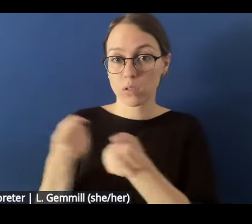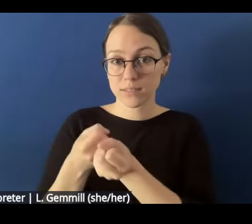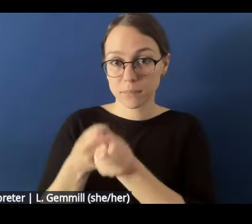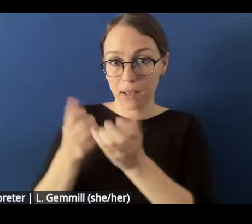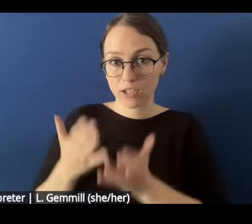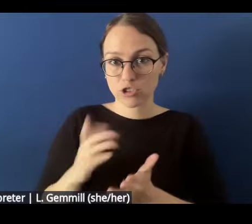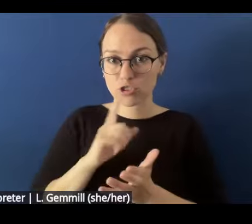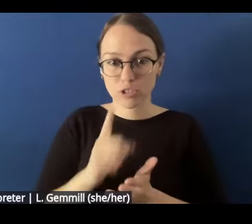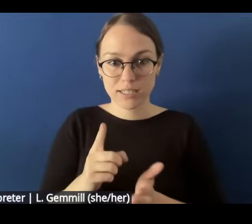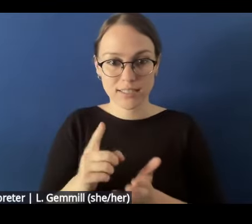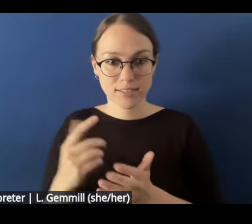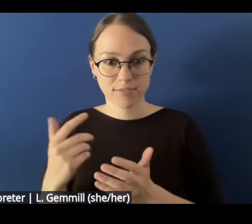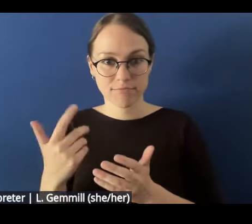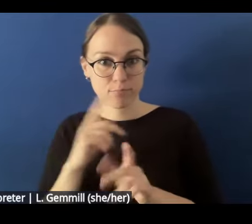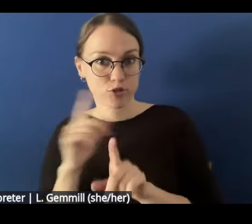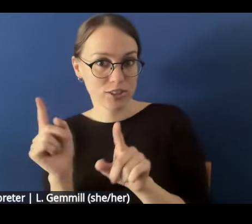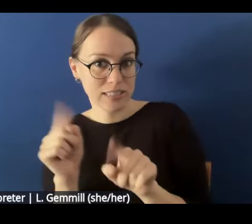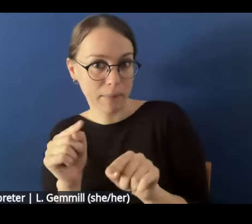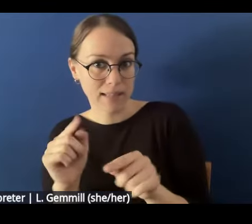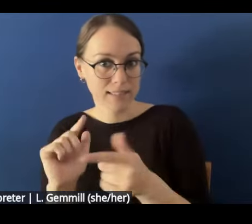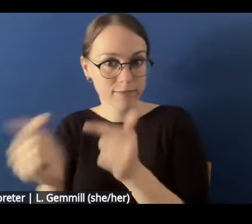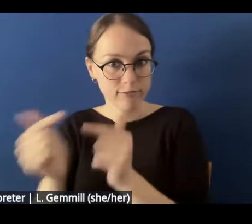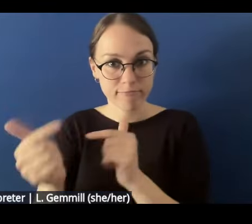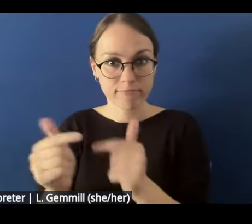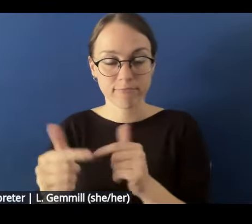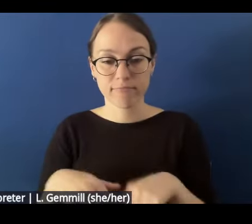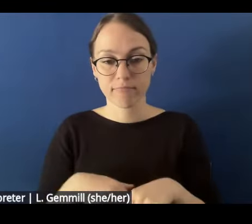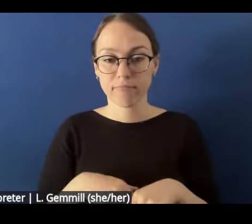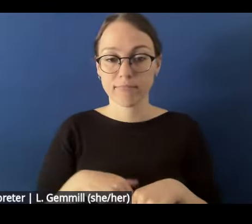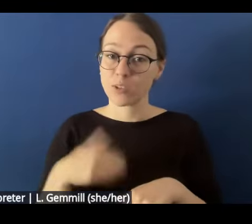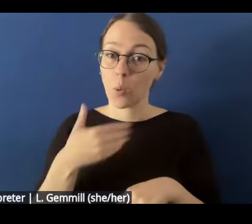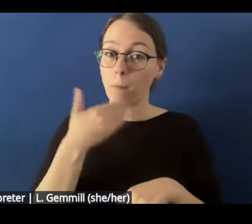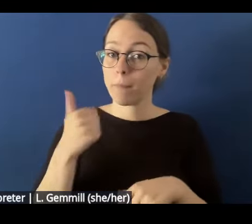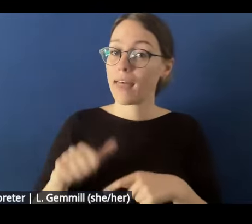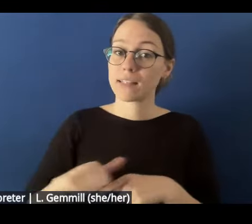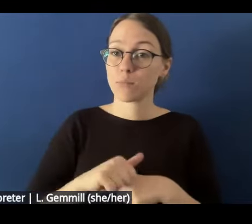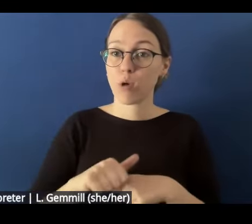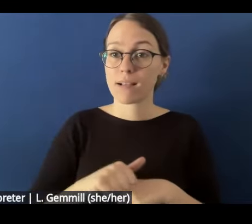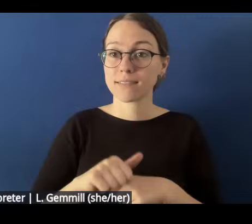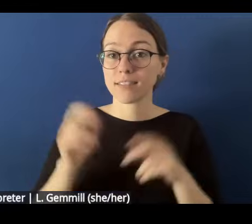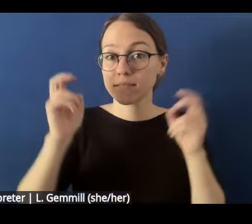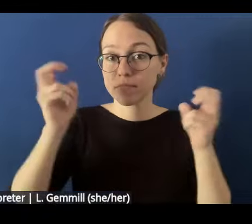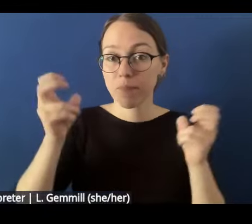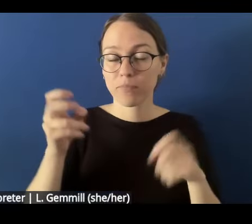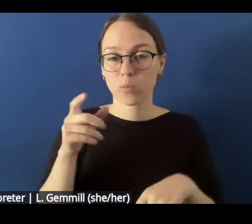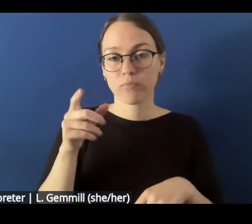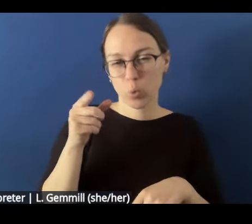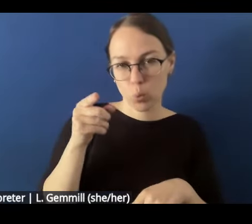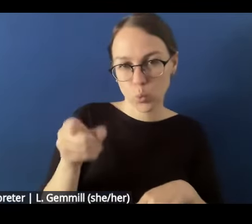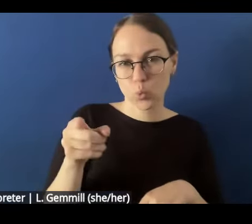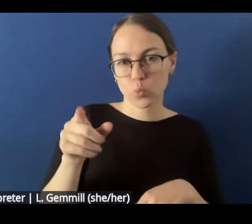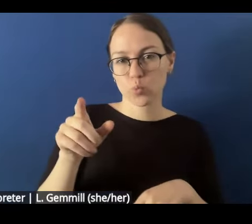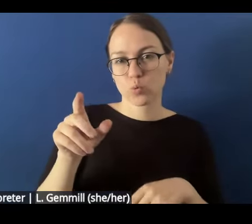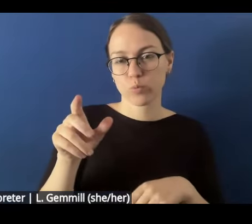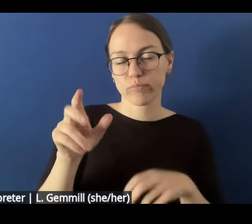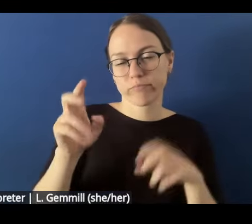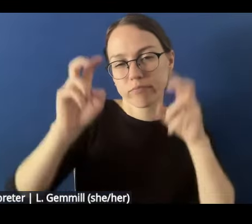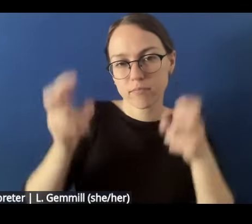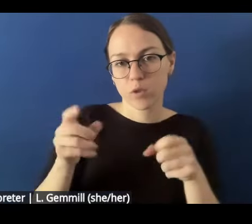practices, to say, you may be asked, you know, in the event of a challenge, you will need to submit an